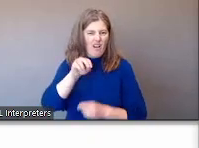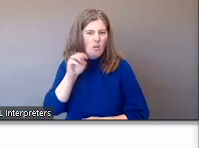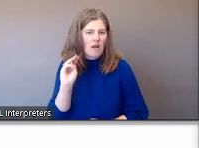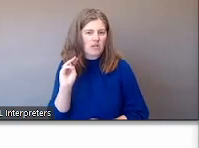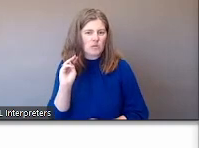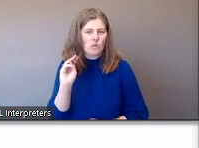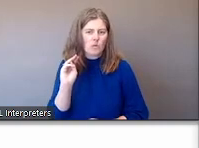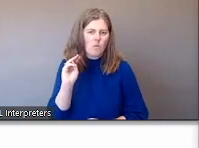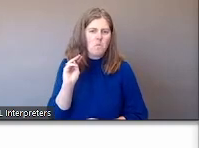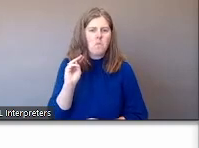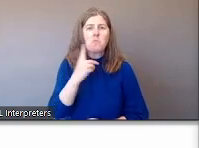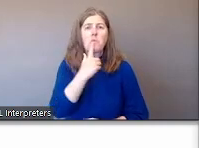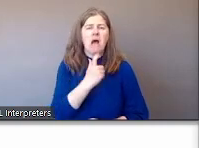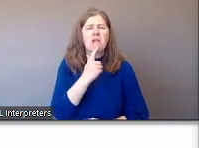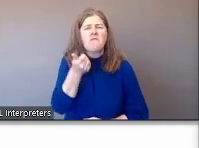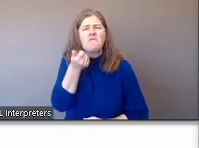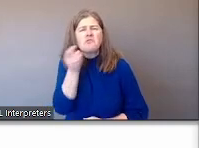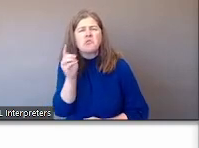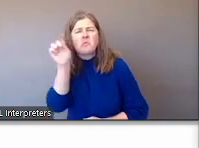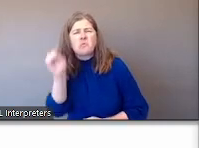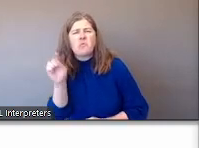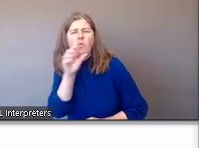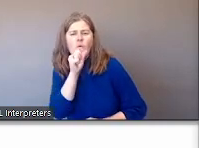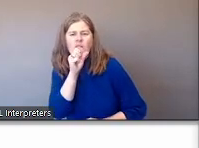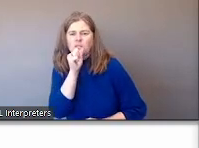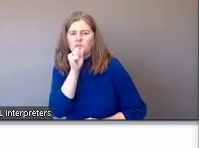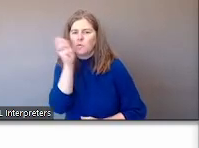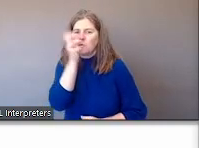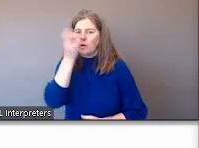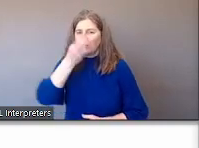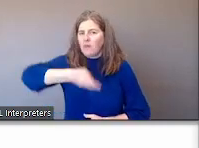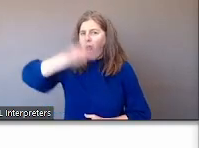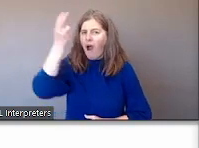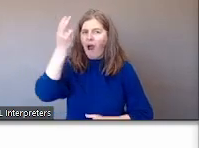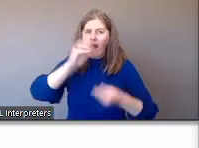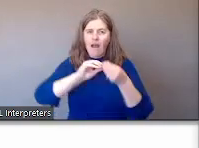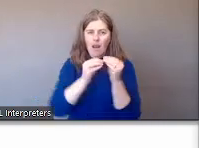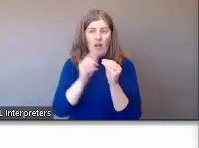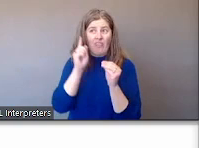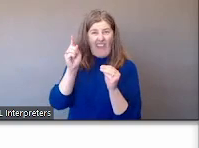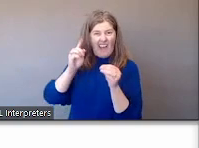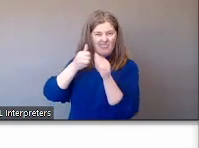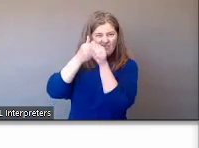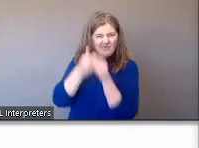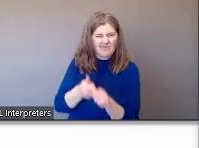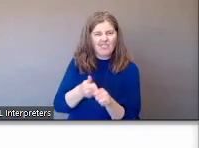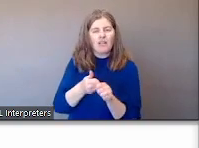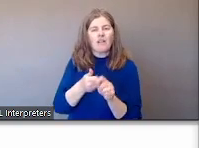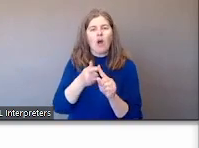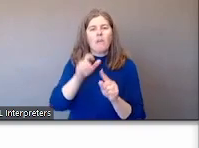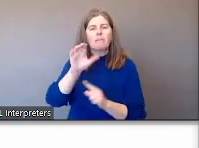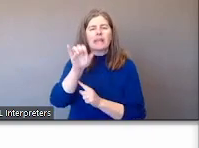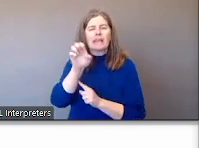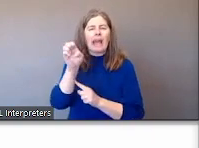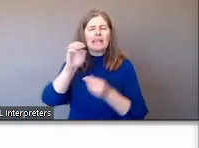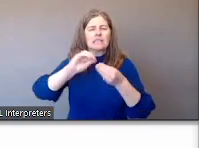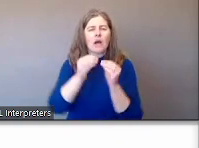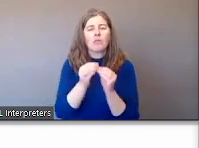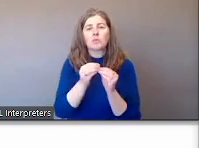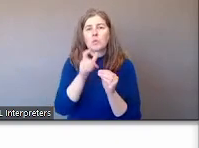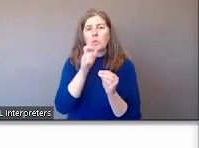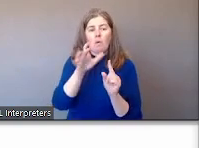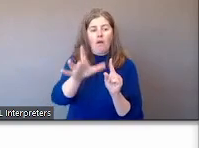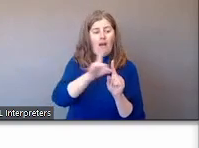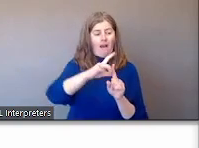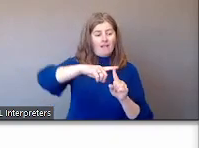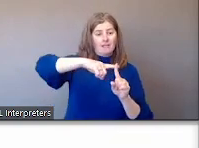almost everything was red. And so very high case counts. And it was mainly based on case counts. You might remember test positivity was in